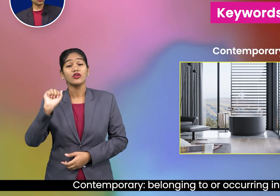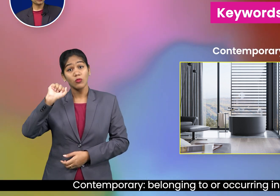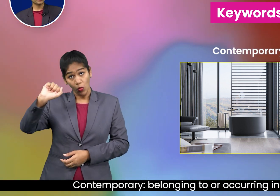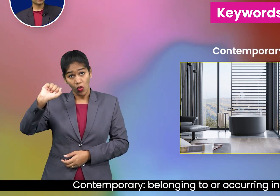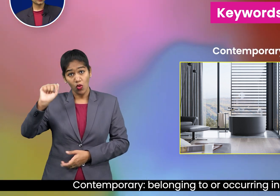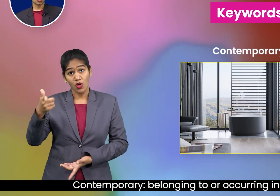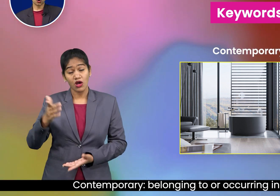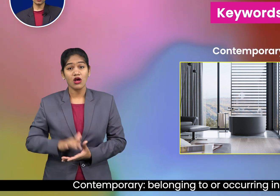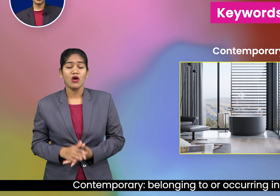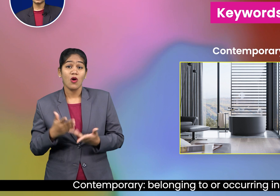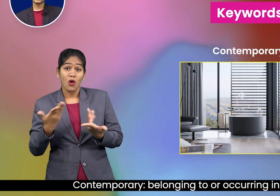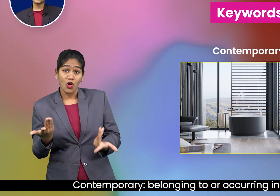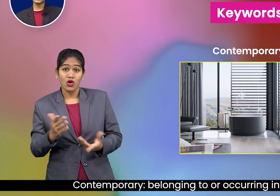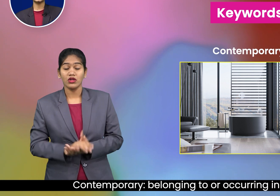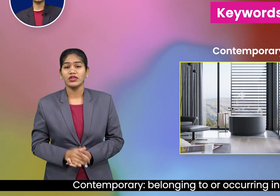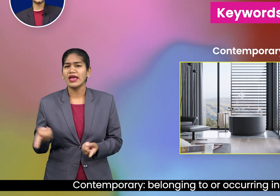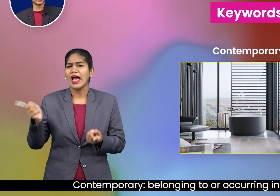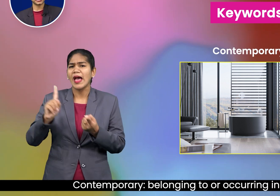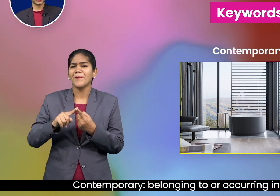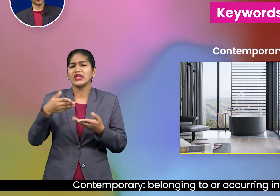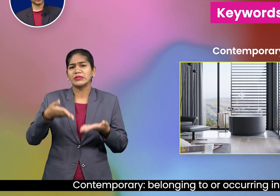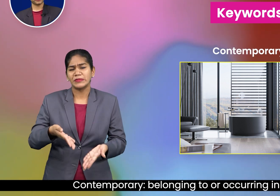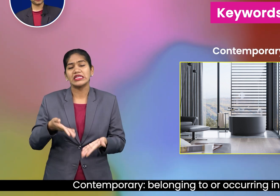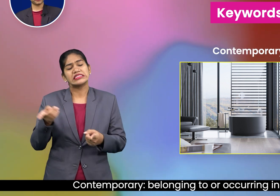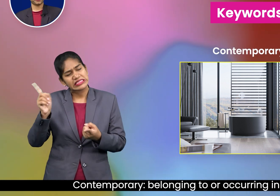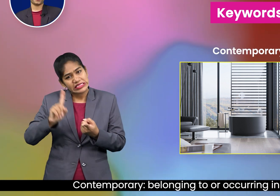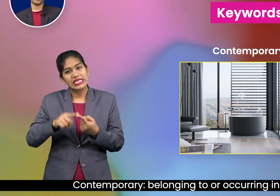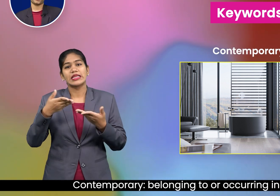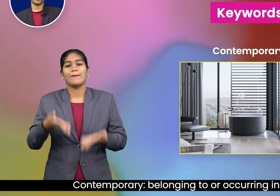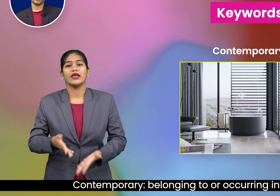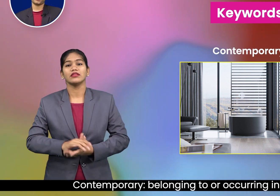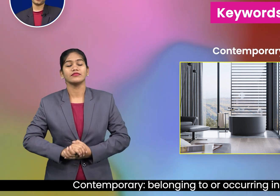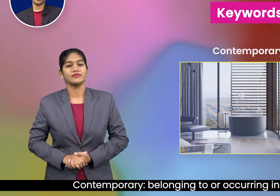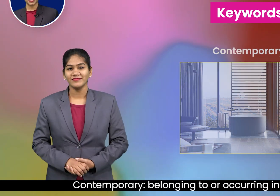Belonging to or occurring in the present.